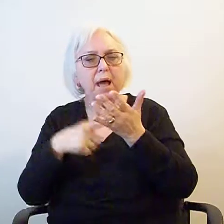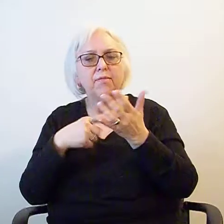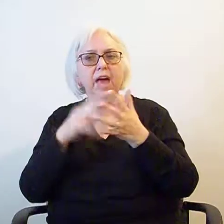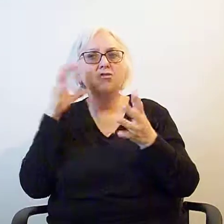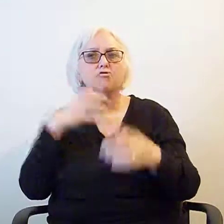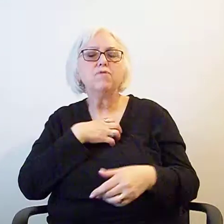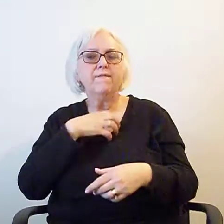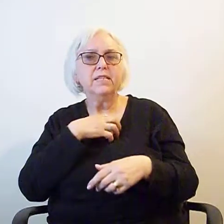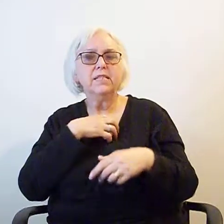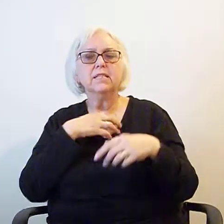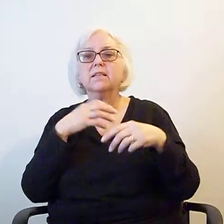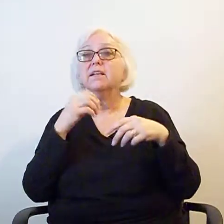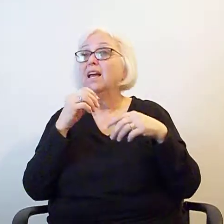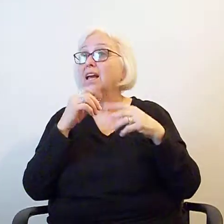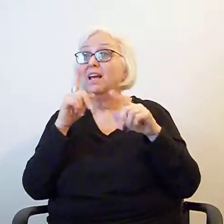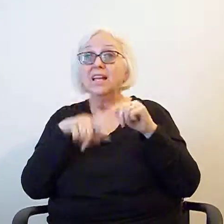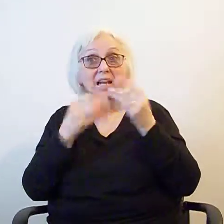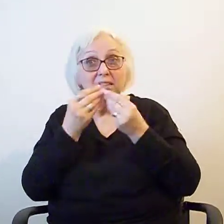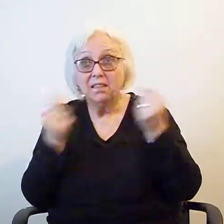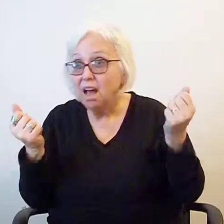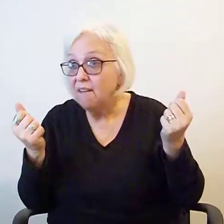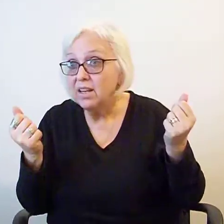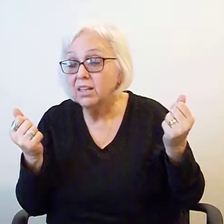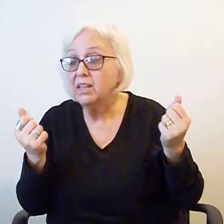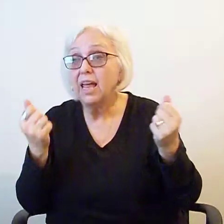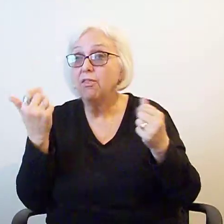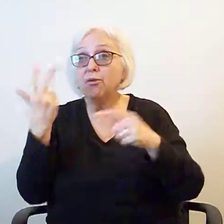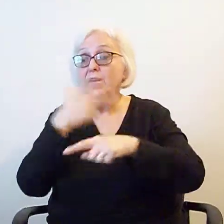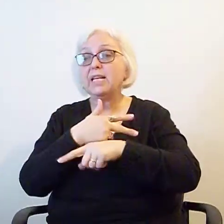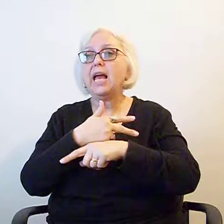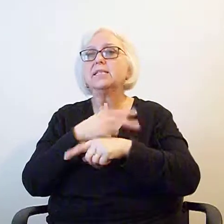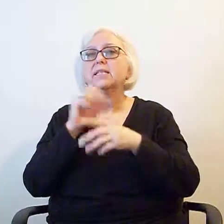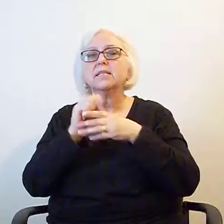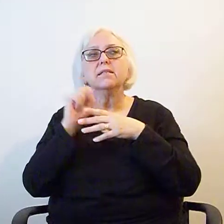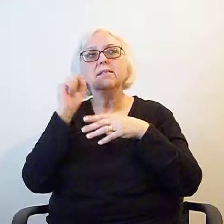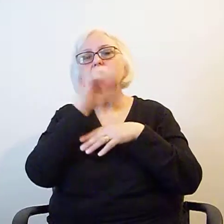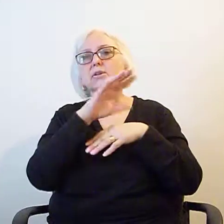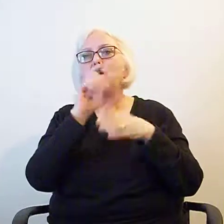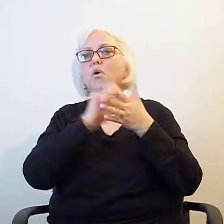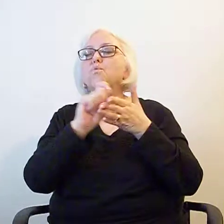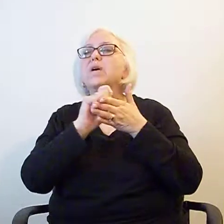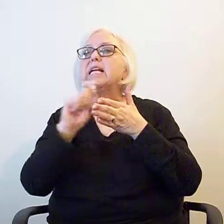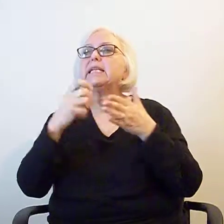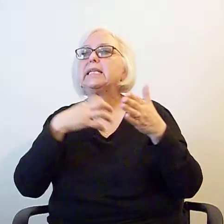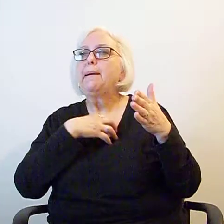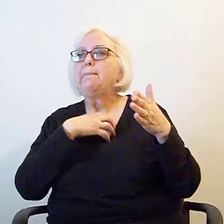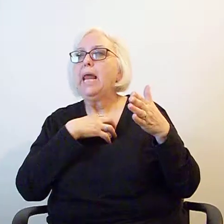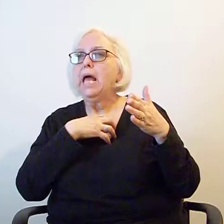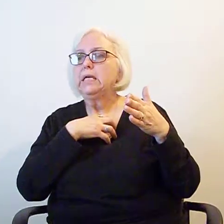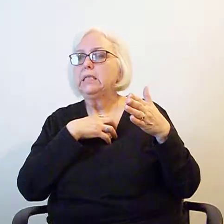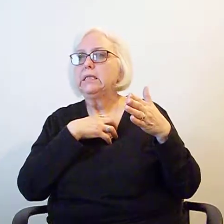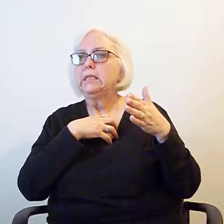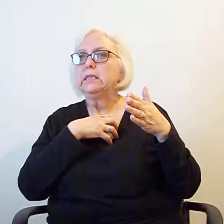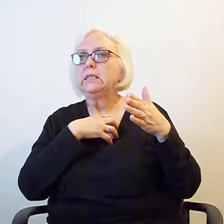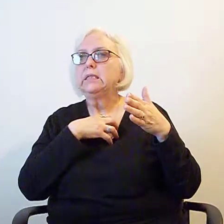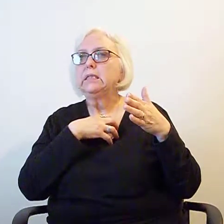If it is not resolved, you can submit a written complaint to the